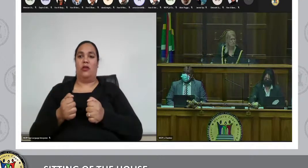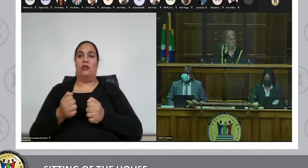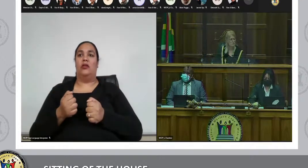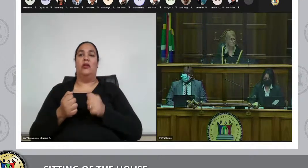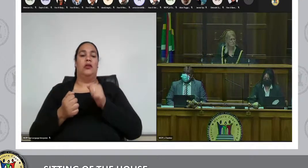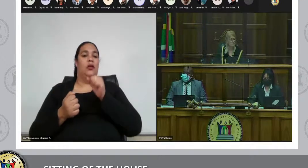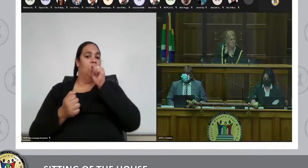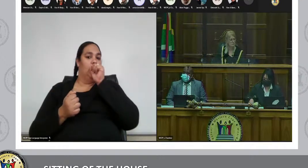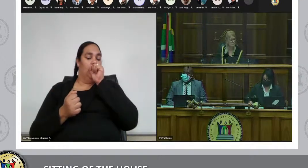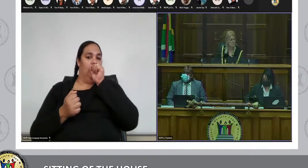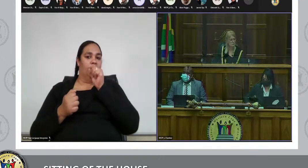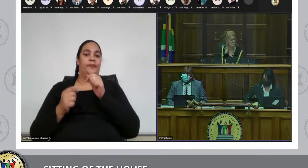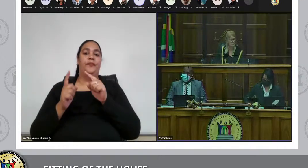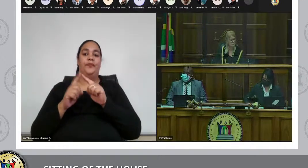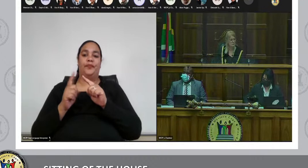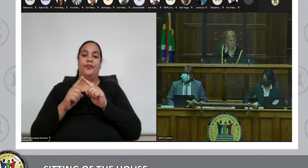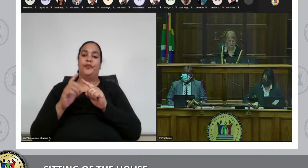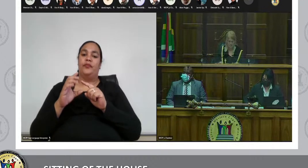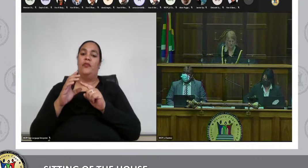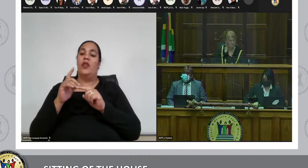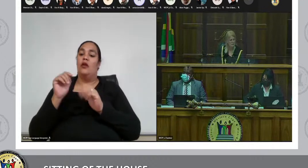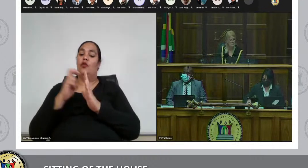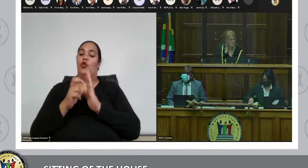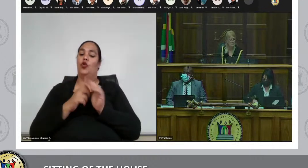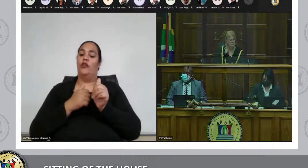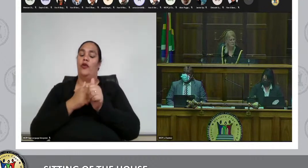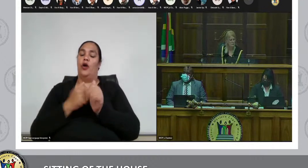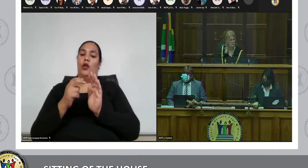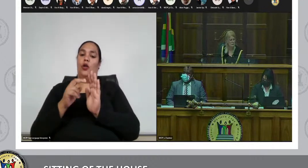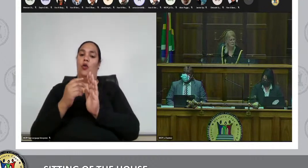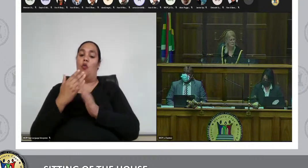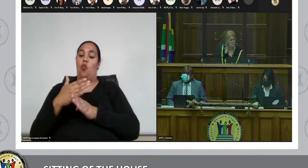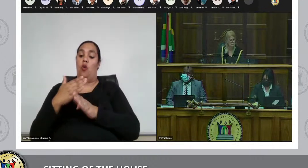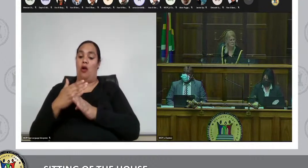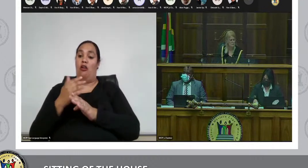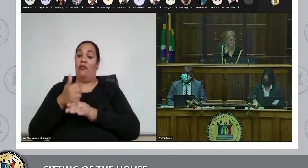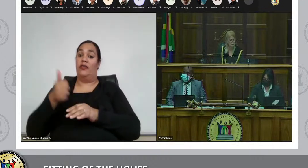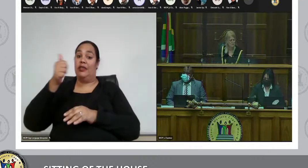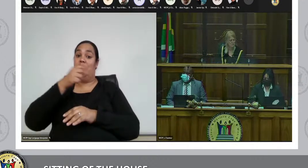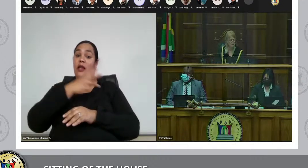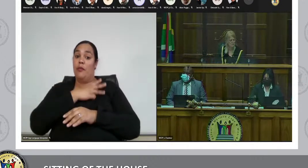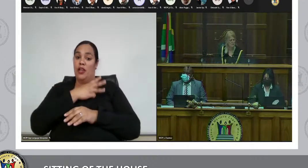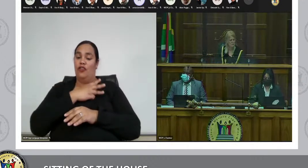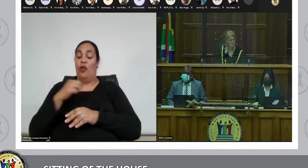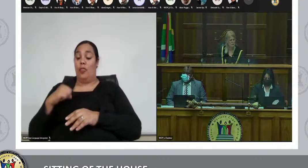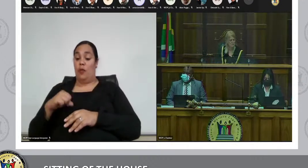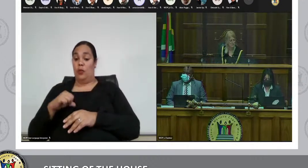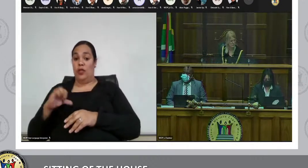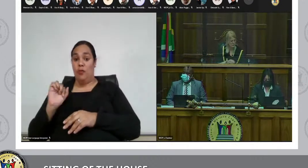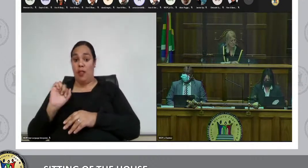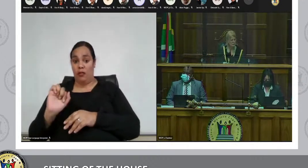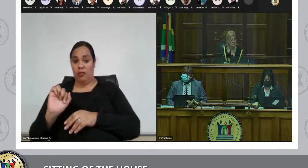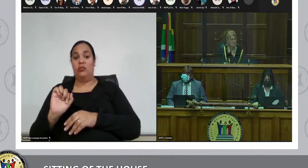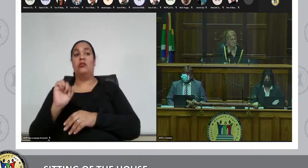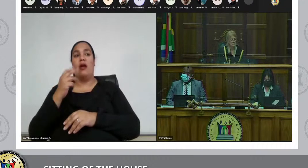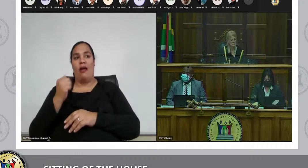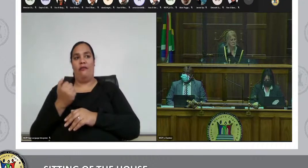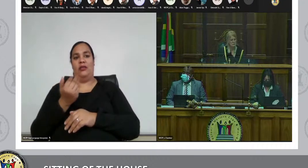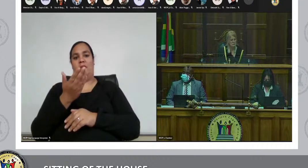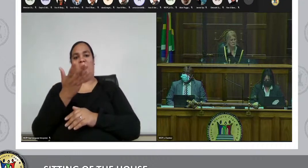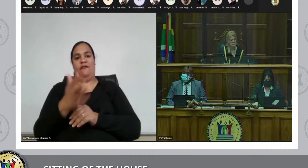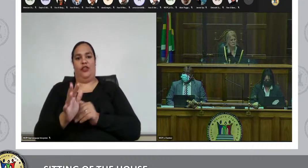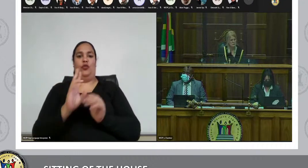and conditions of employment of senior managers. The municipality had submitted